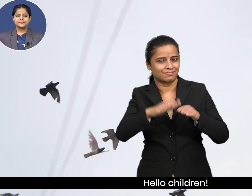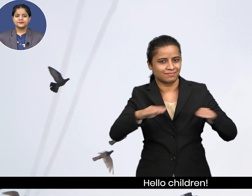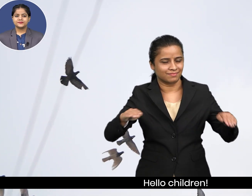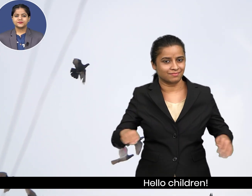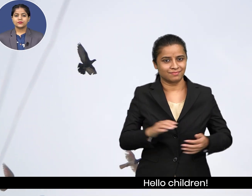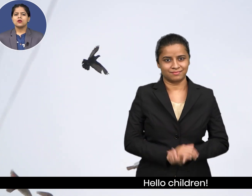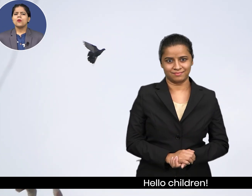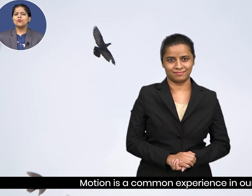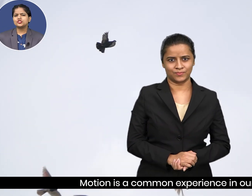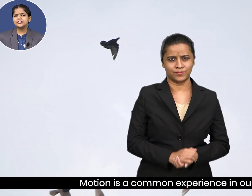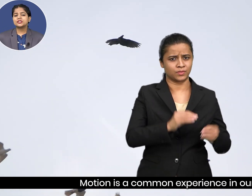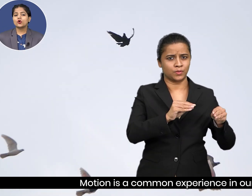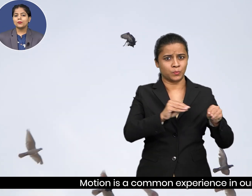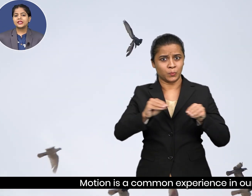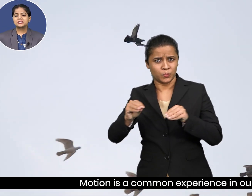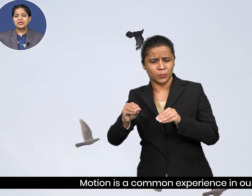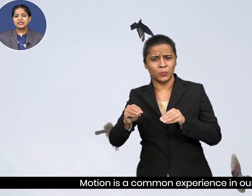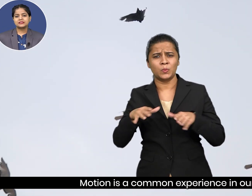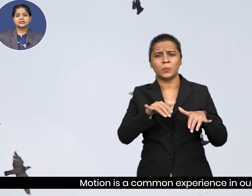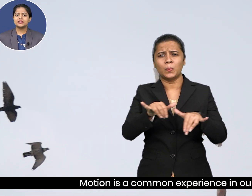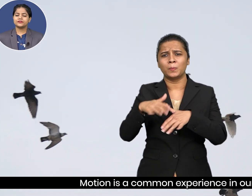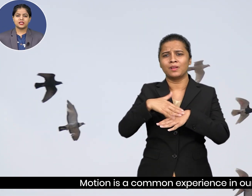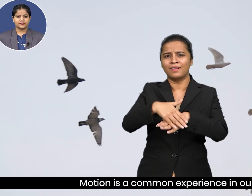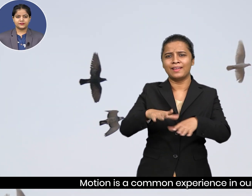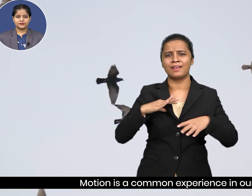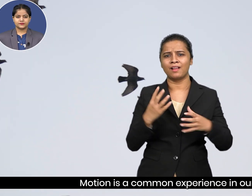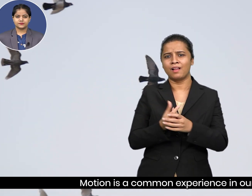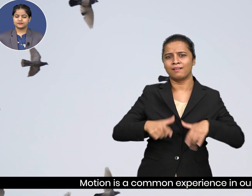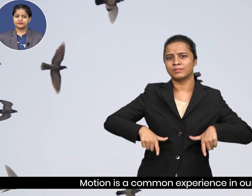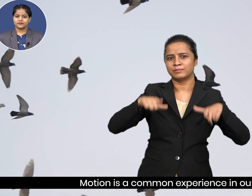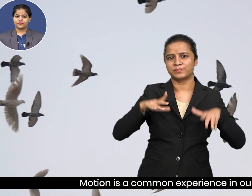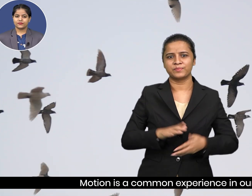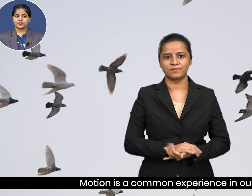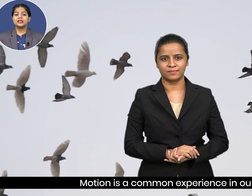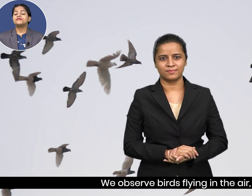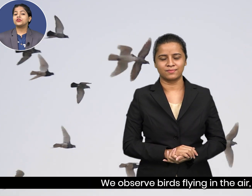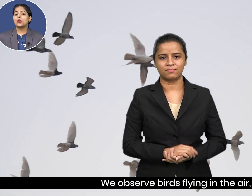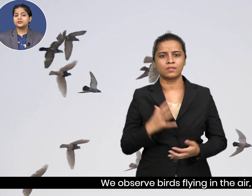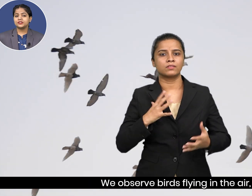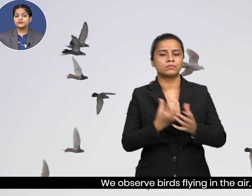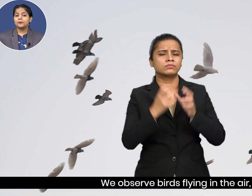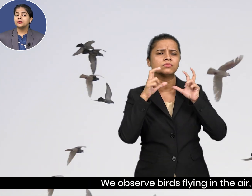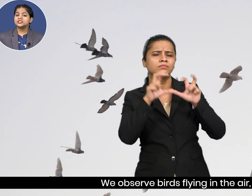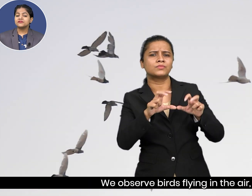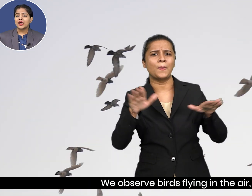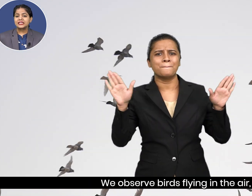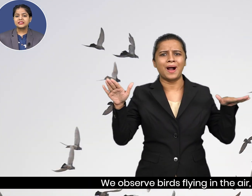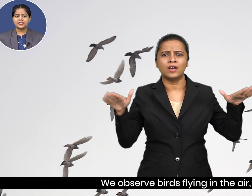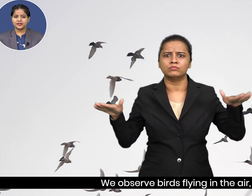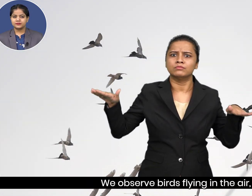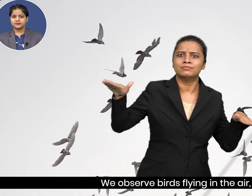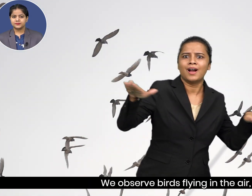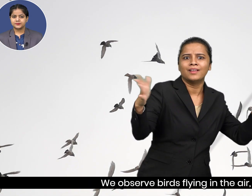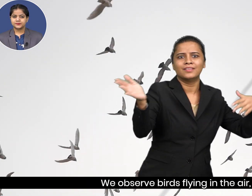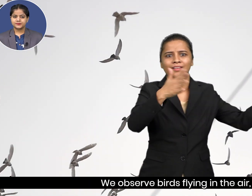Dear children, motion is a common experience in our life. We observe birds flying in